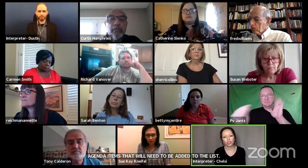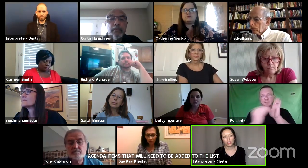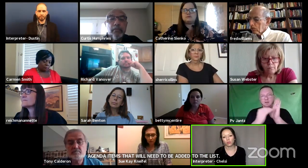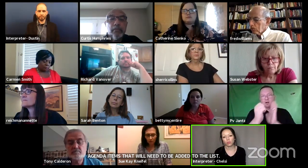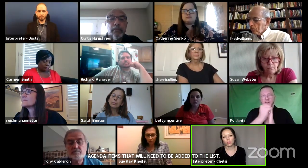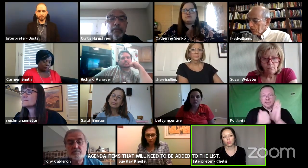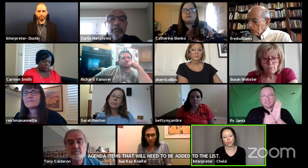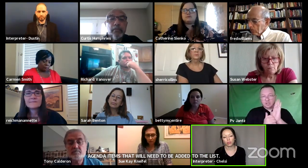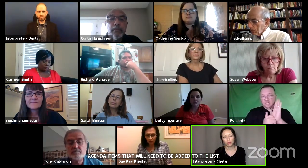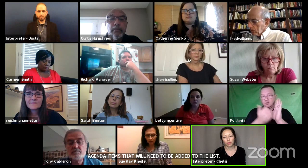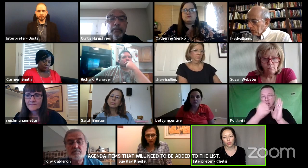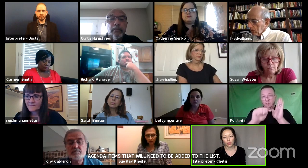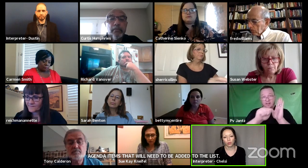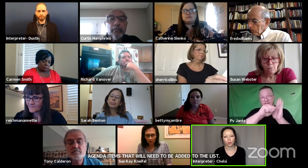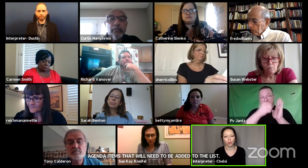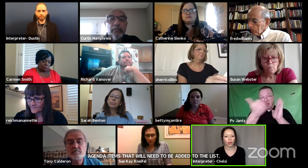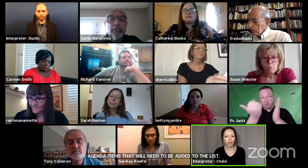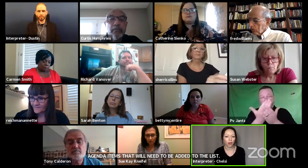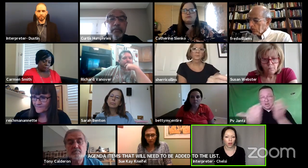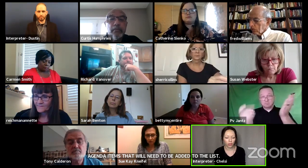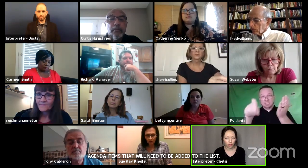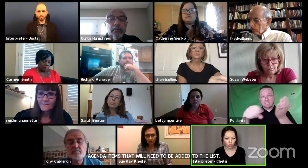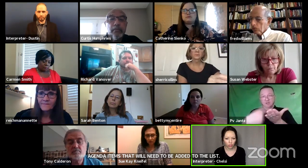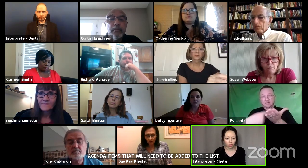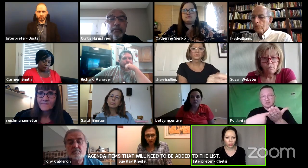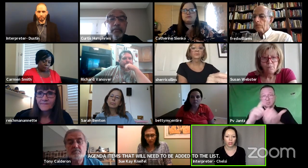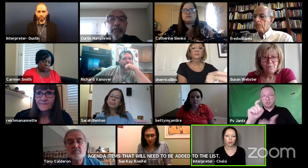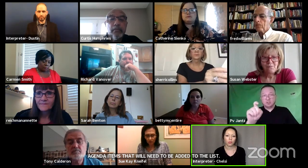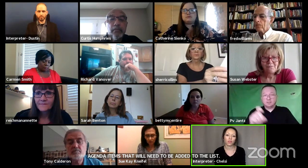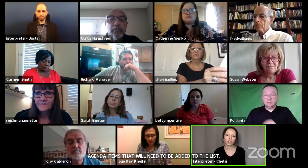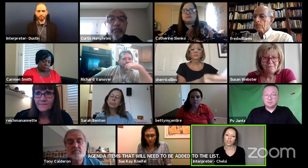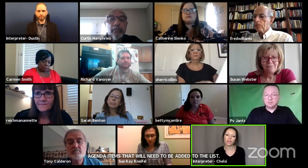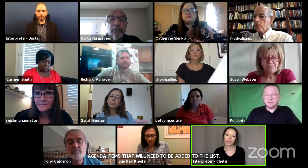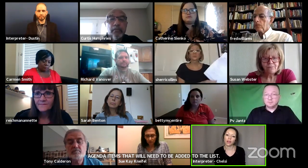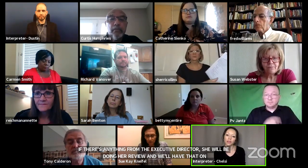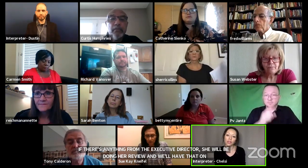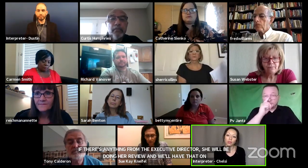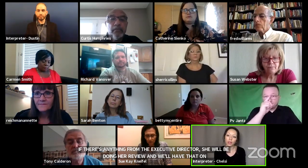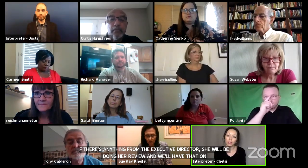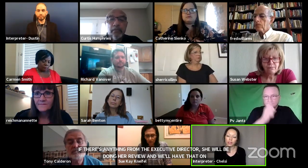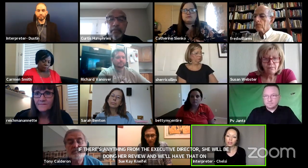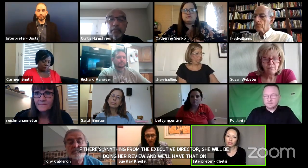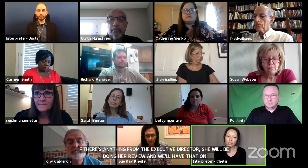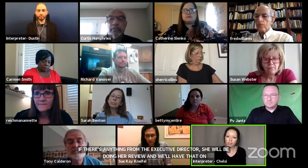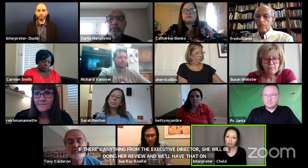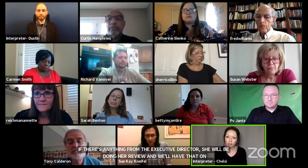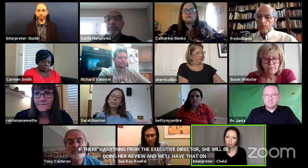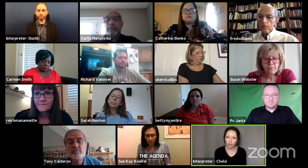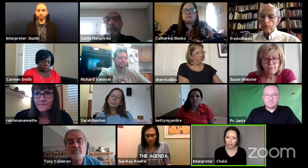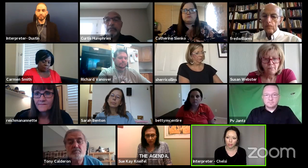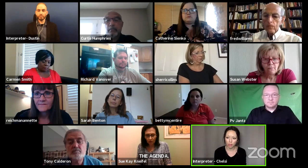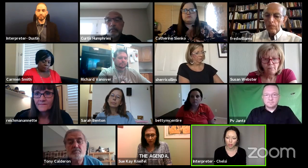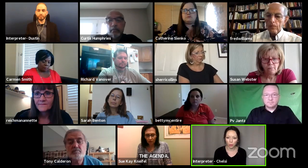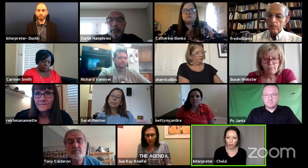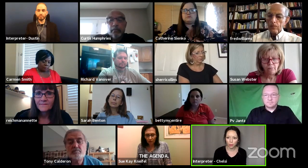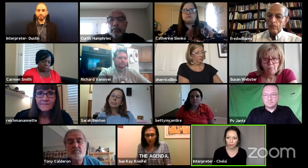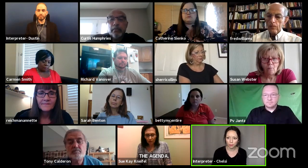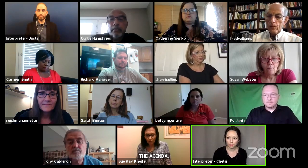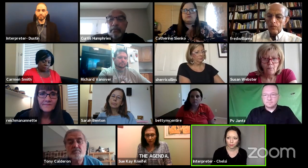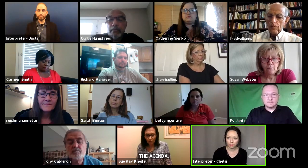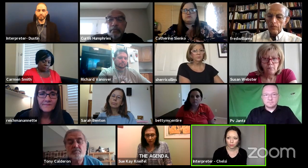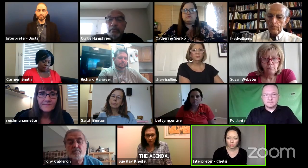director, she will be doing her review and we'll have that on the agenda. But if there's anything else that you would like to discuss, please let me